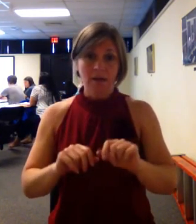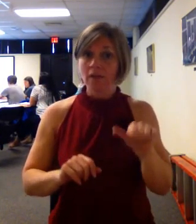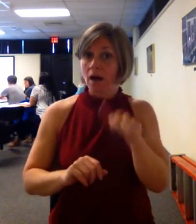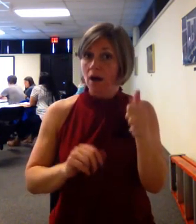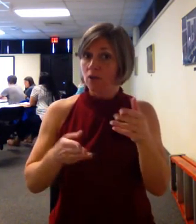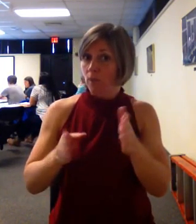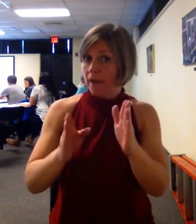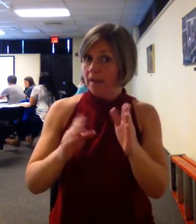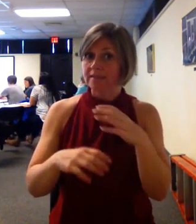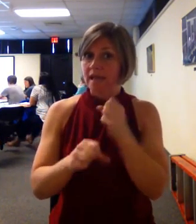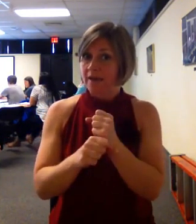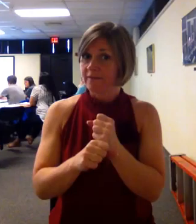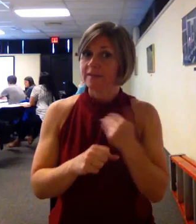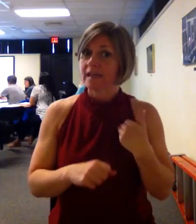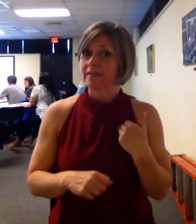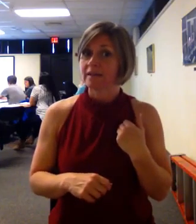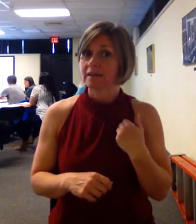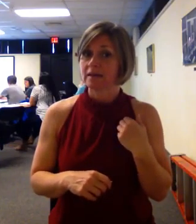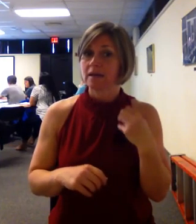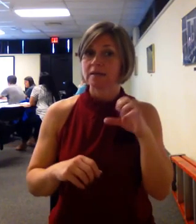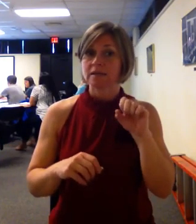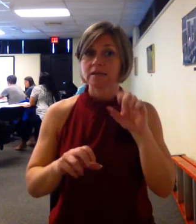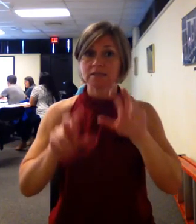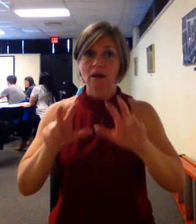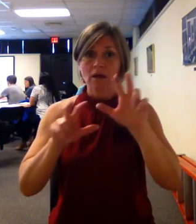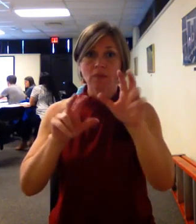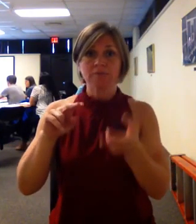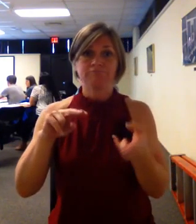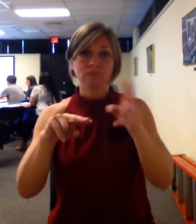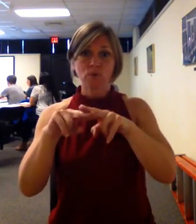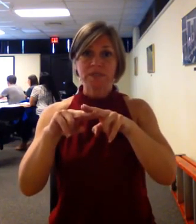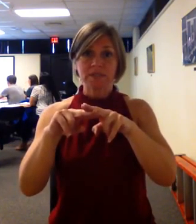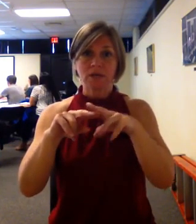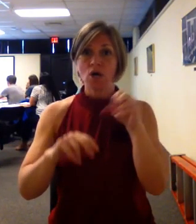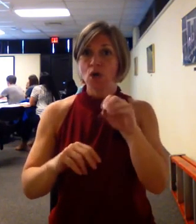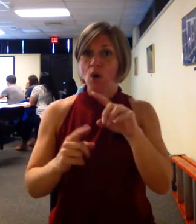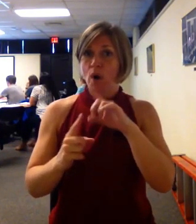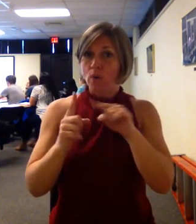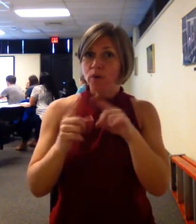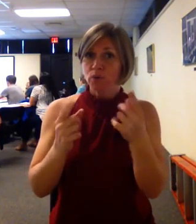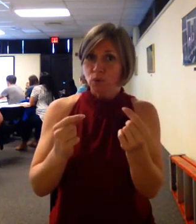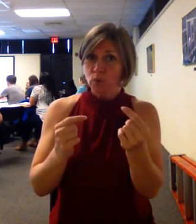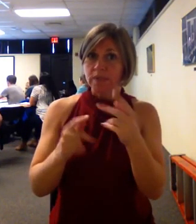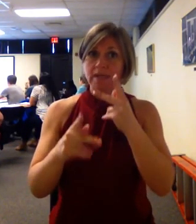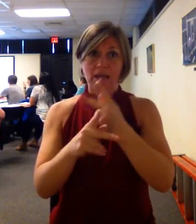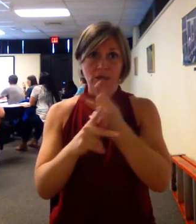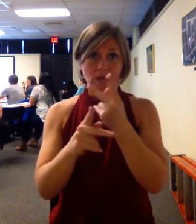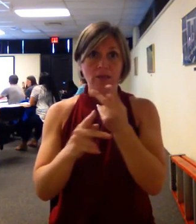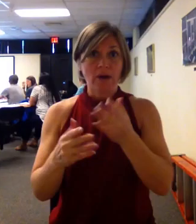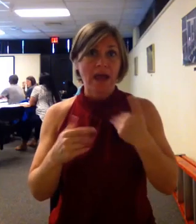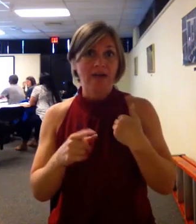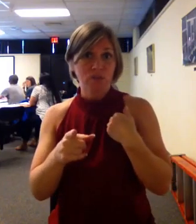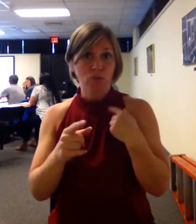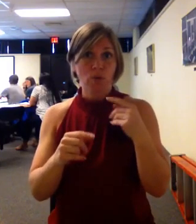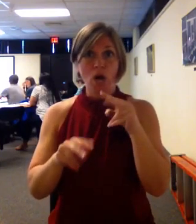having the stock price hopefully go up. So when they have you do this calculation, they're having you look at where your